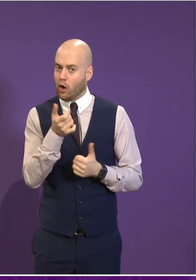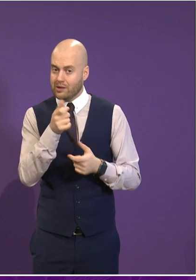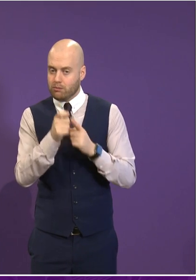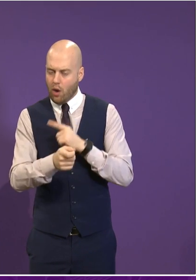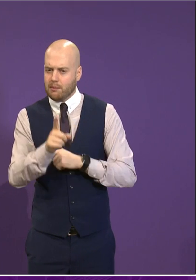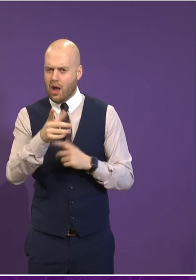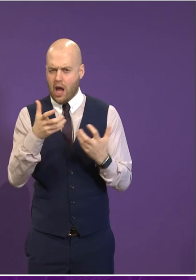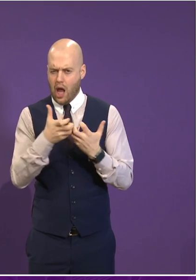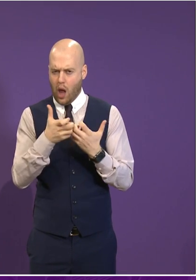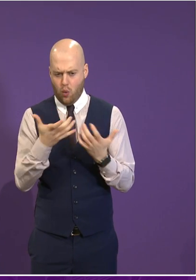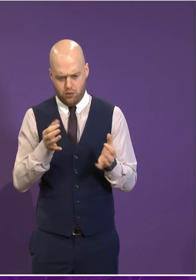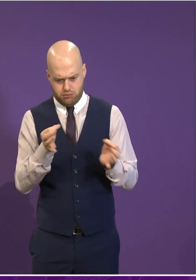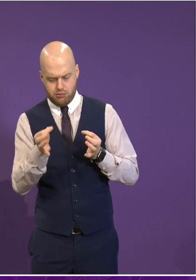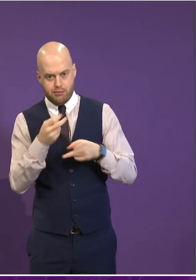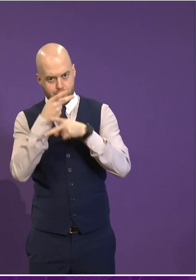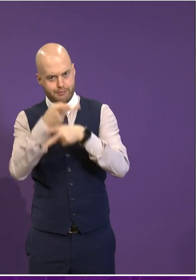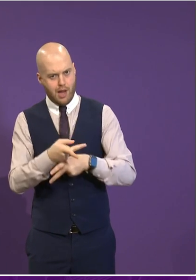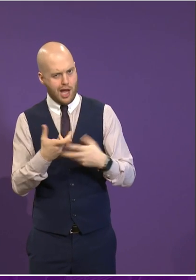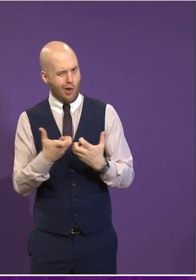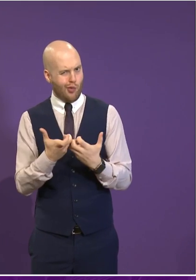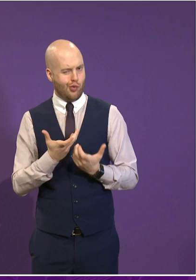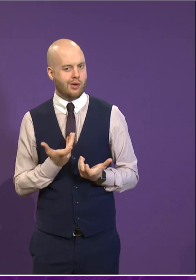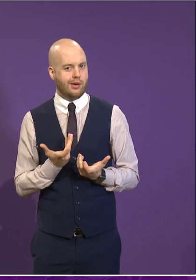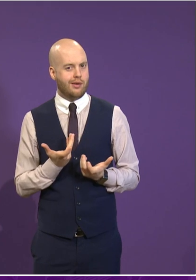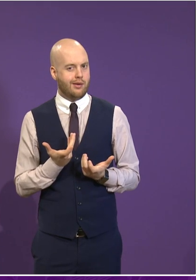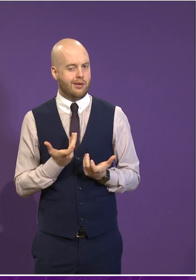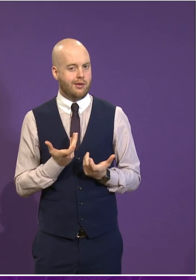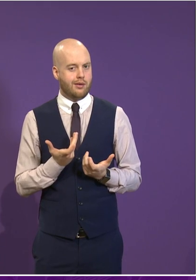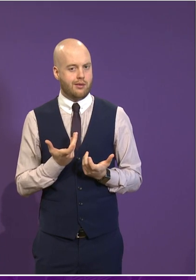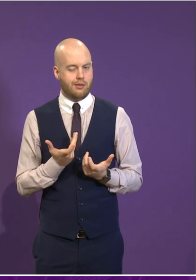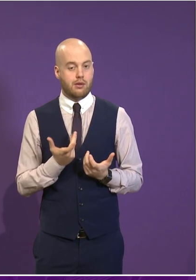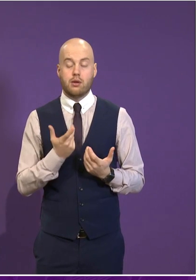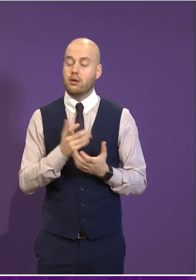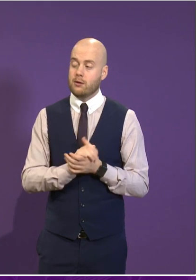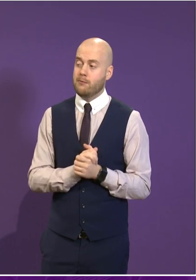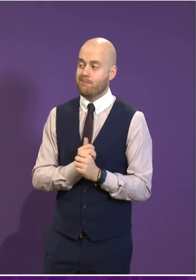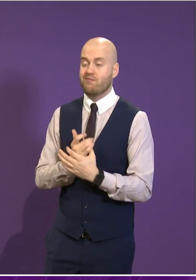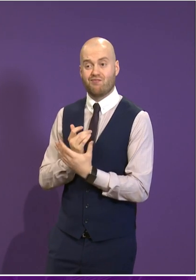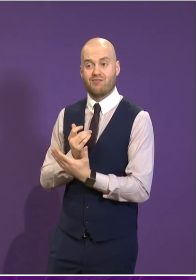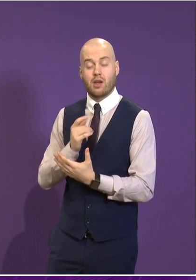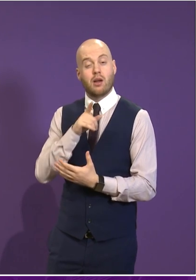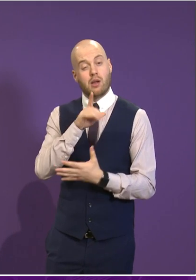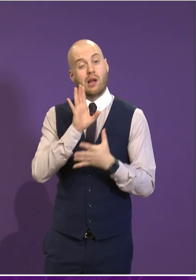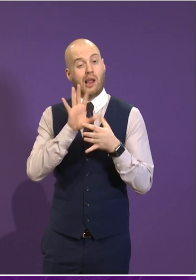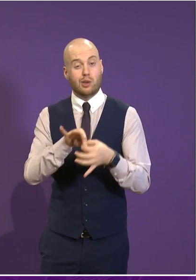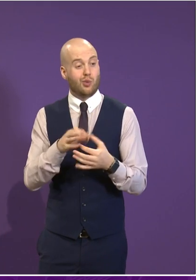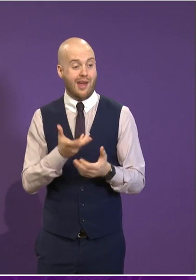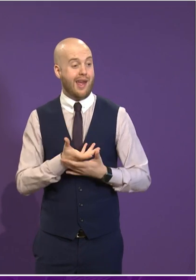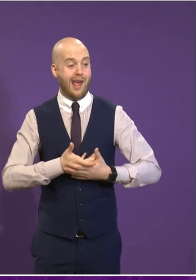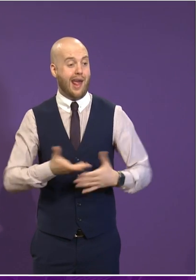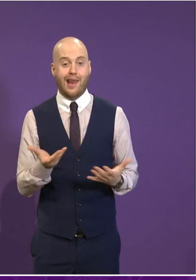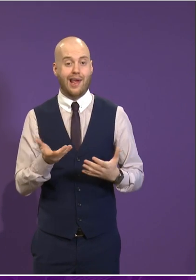measured? Well, I mean, again, that's part of any outcome agreement process that, you